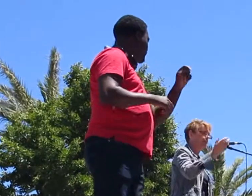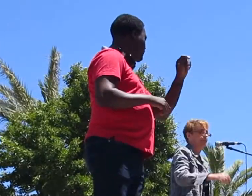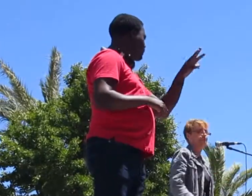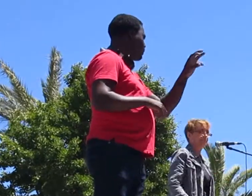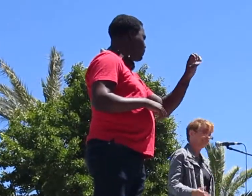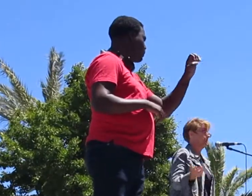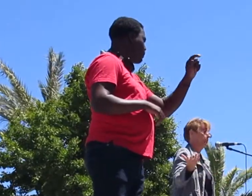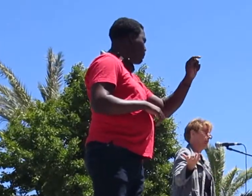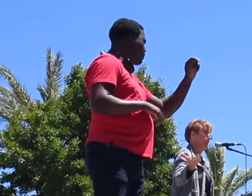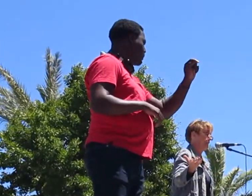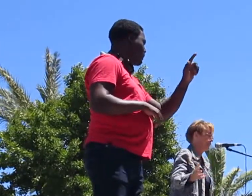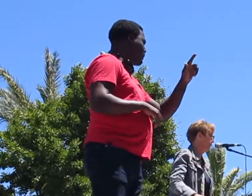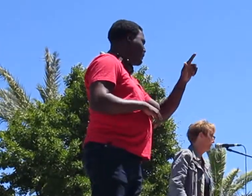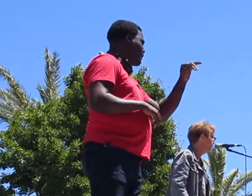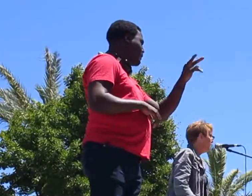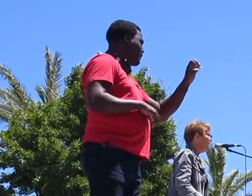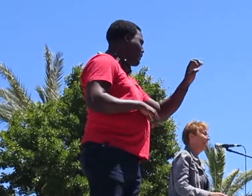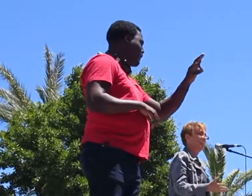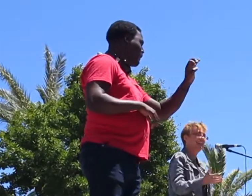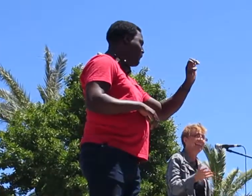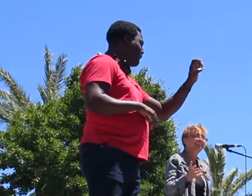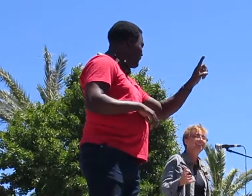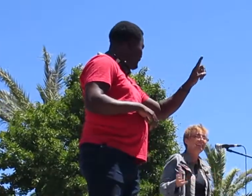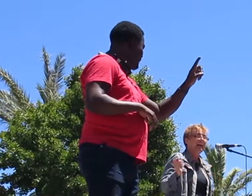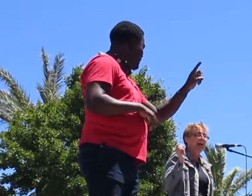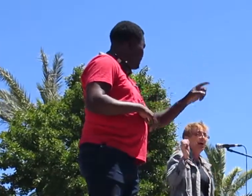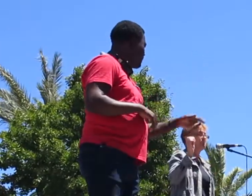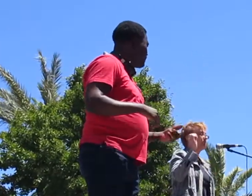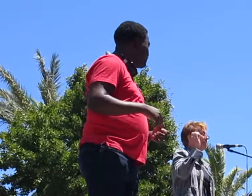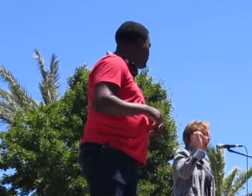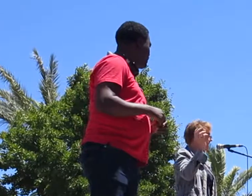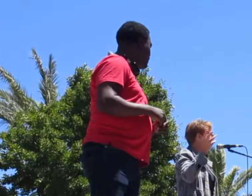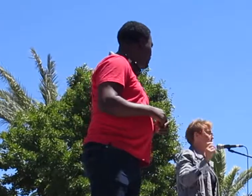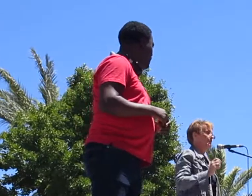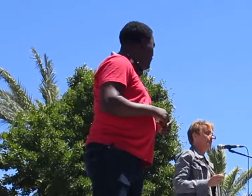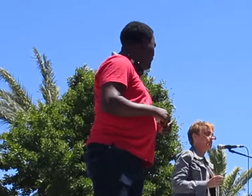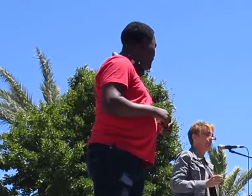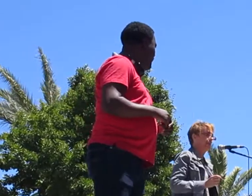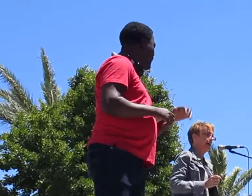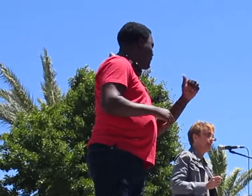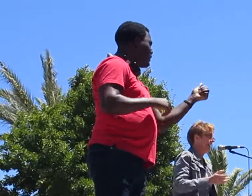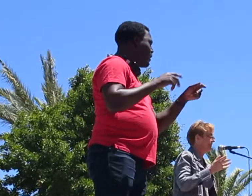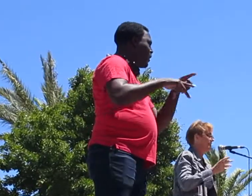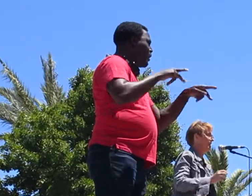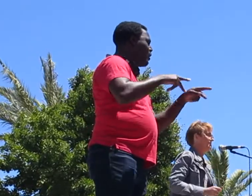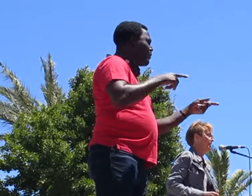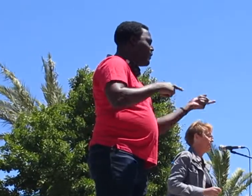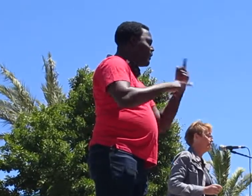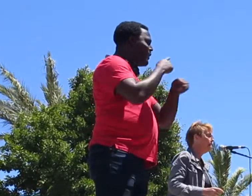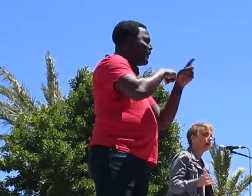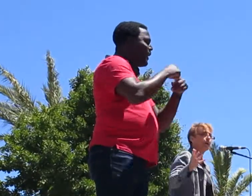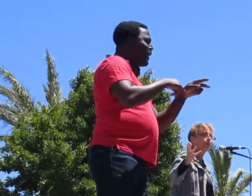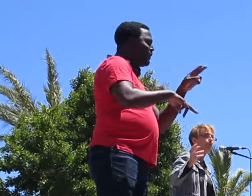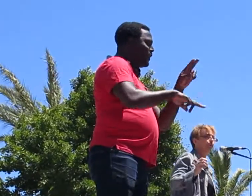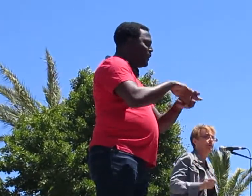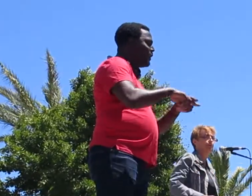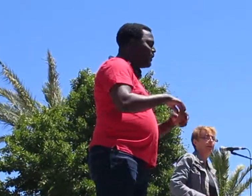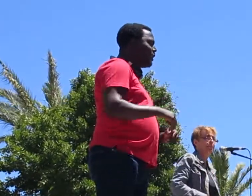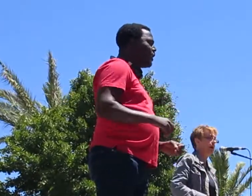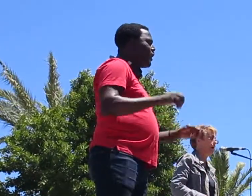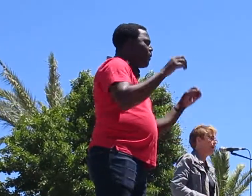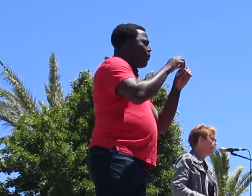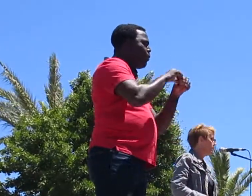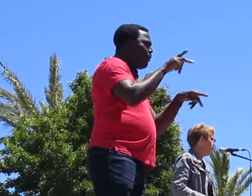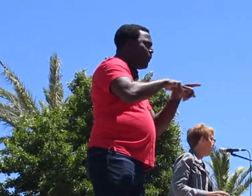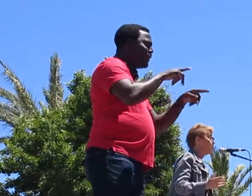live fed, whatever that's called. And a couple of people stopped by and they sat down. A couple of more people